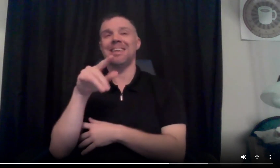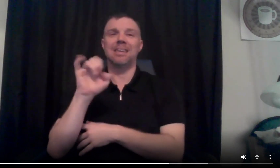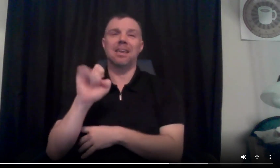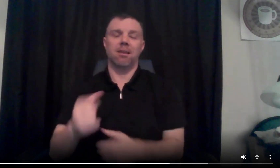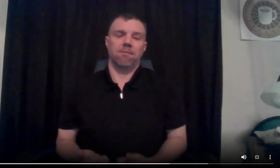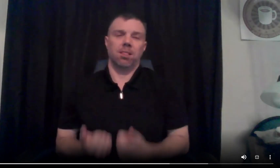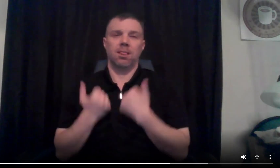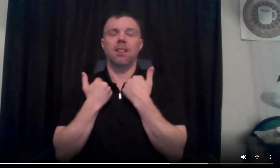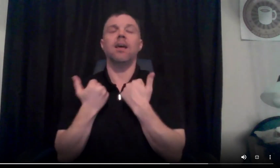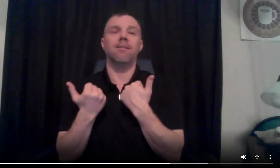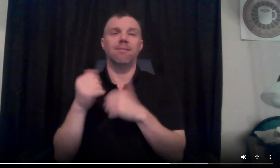plantations.